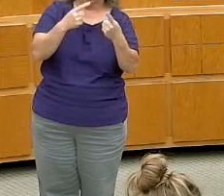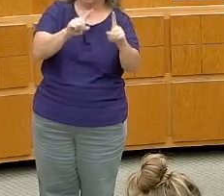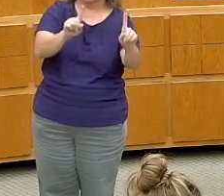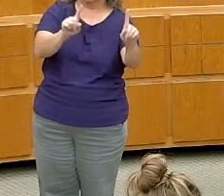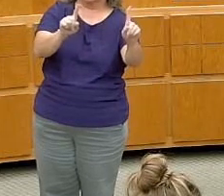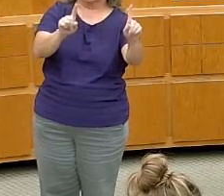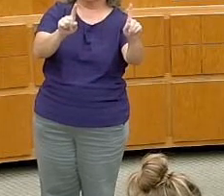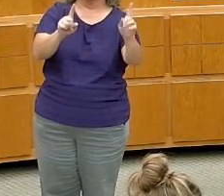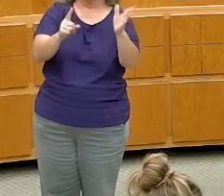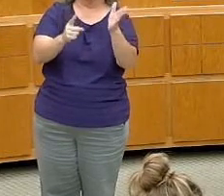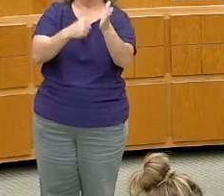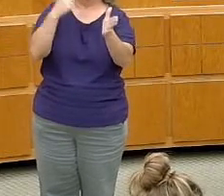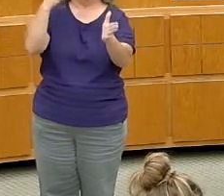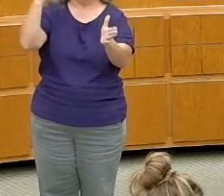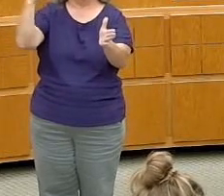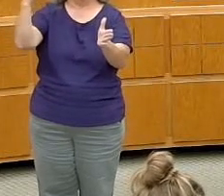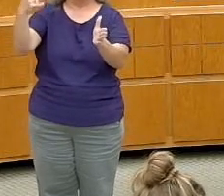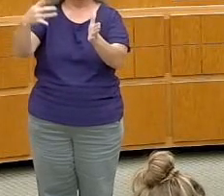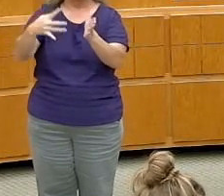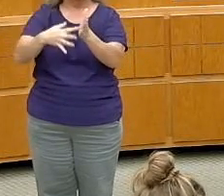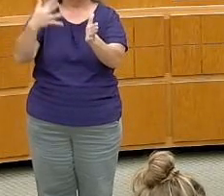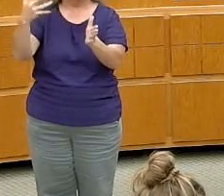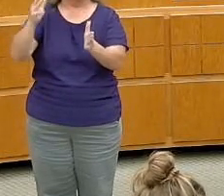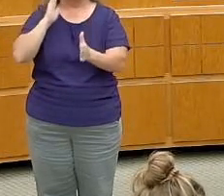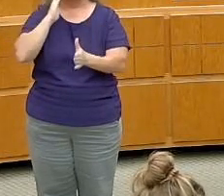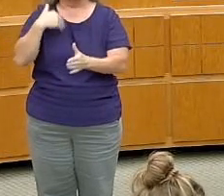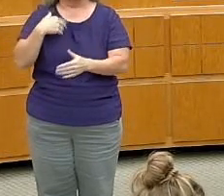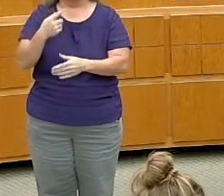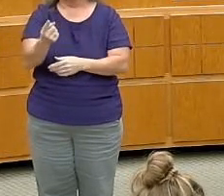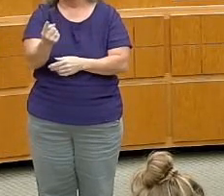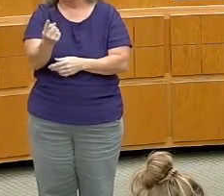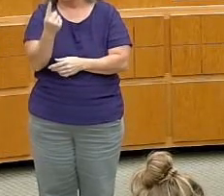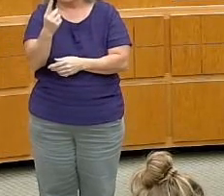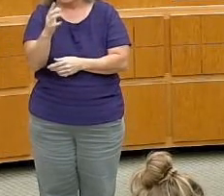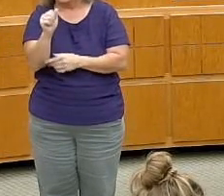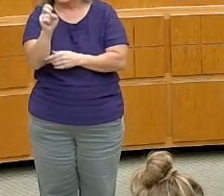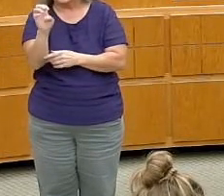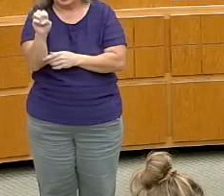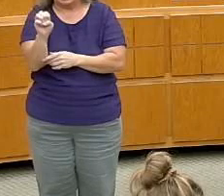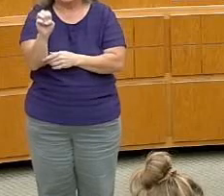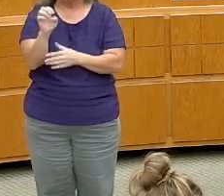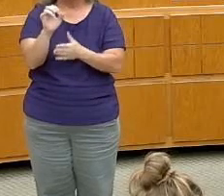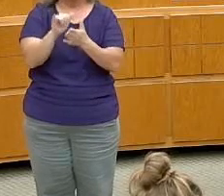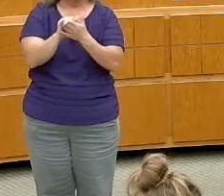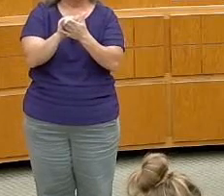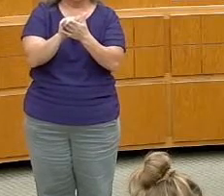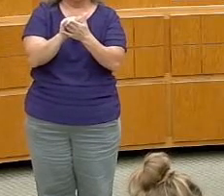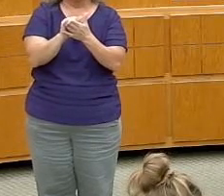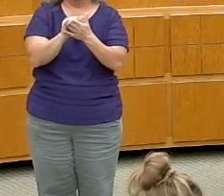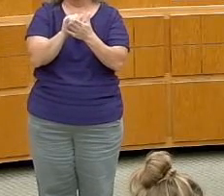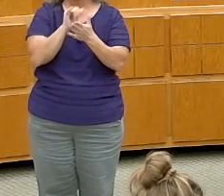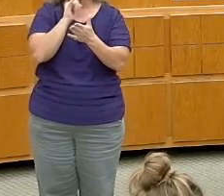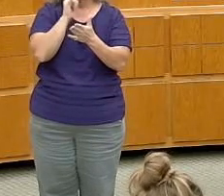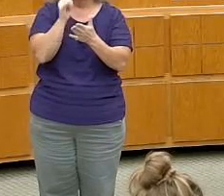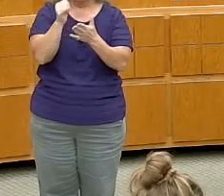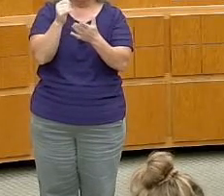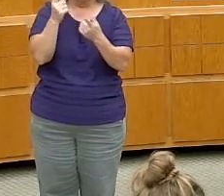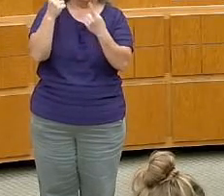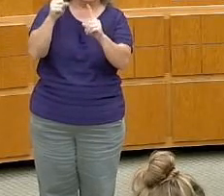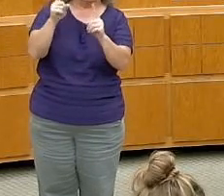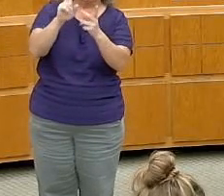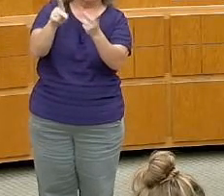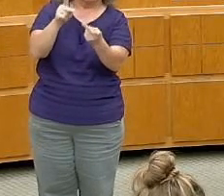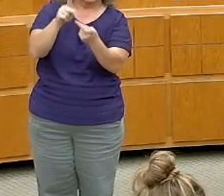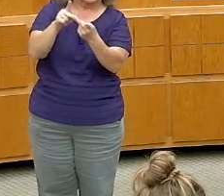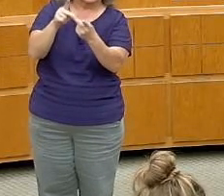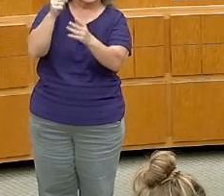there's going to be that one case or that one that did not work perfectly in those guidelines.